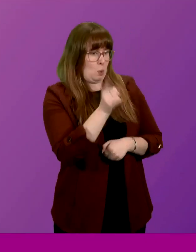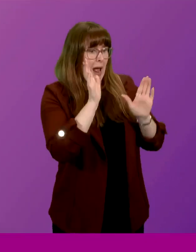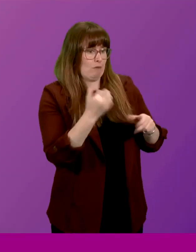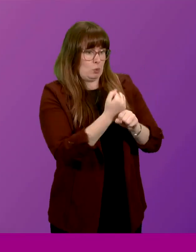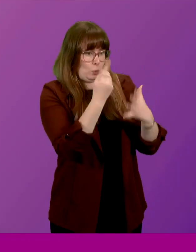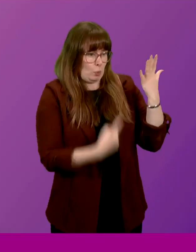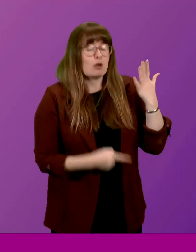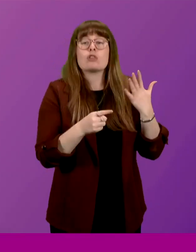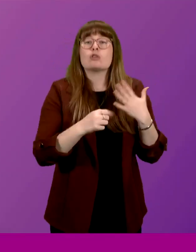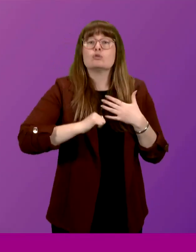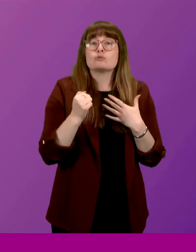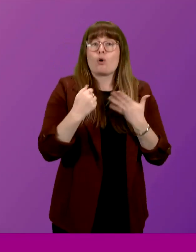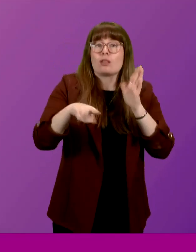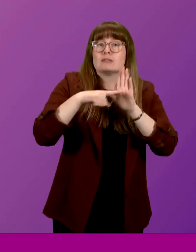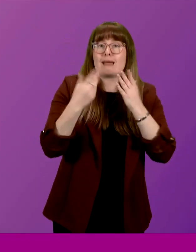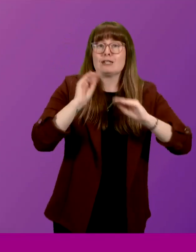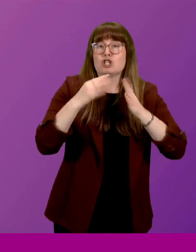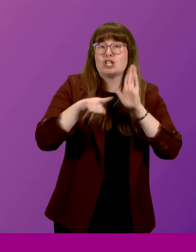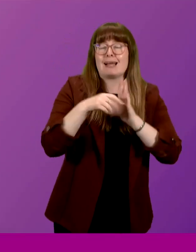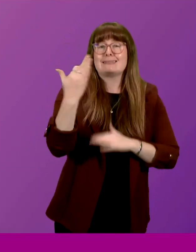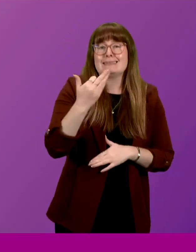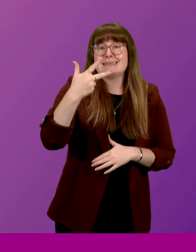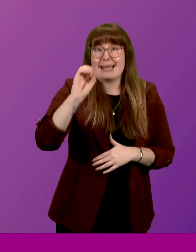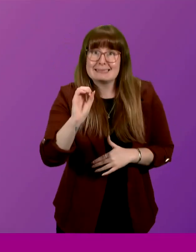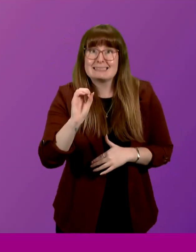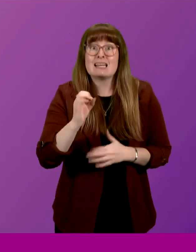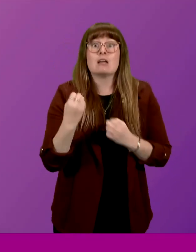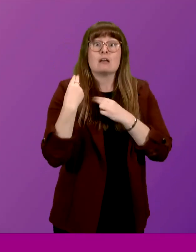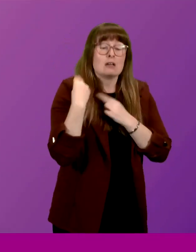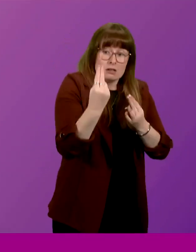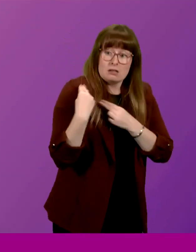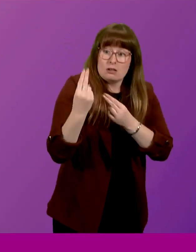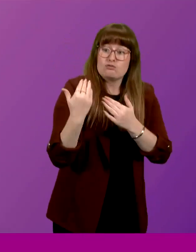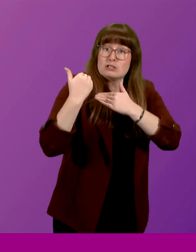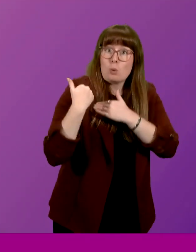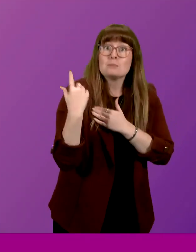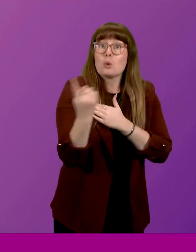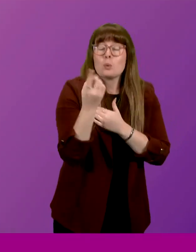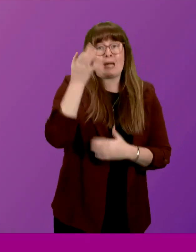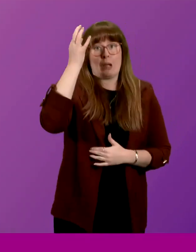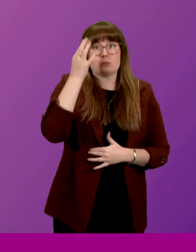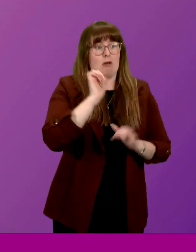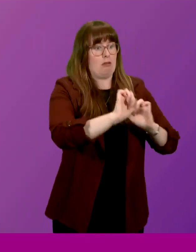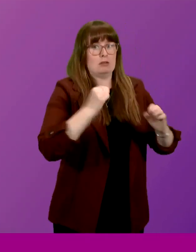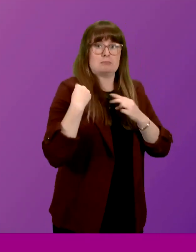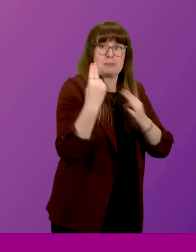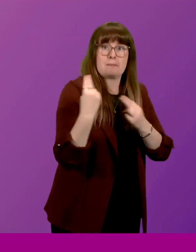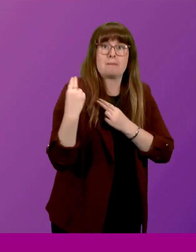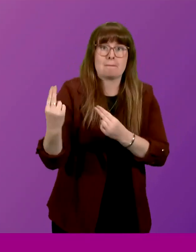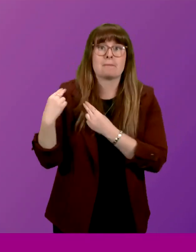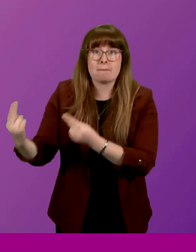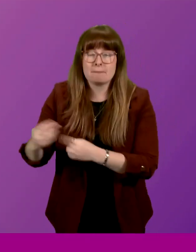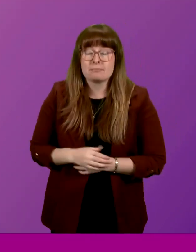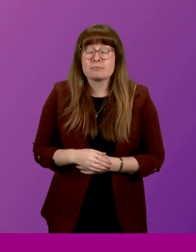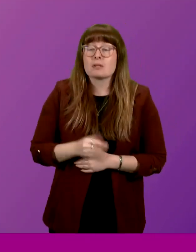Act 1980 gives operational responsibility for the running of our schools to councils. Now, Mr